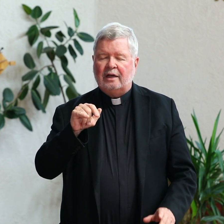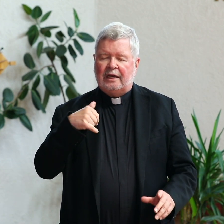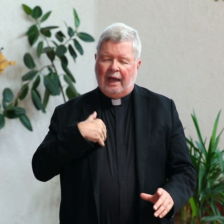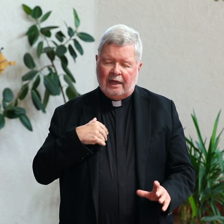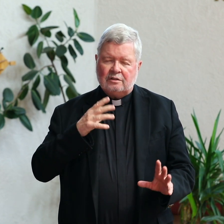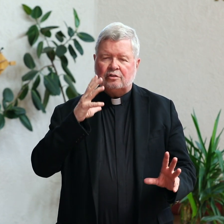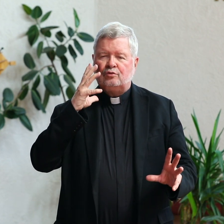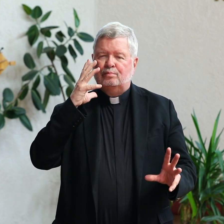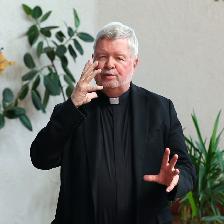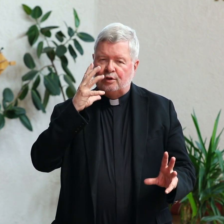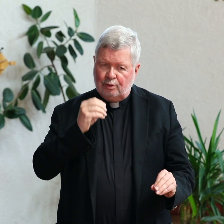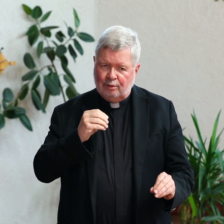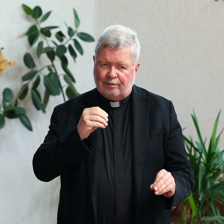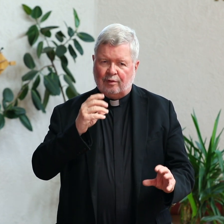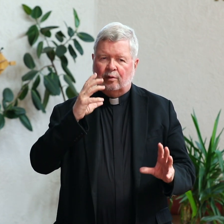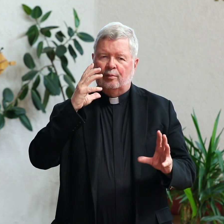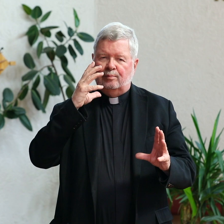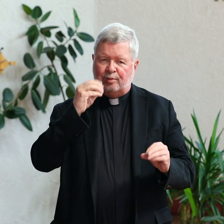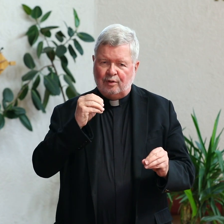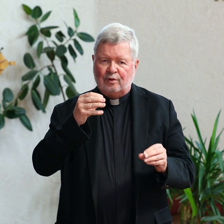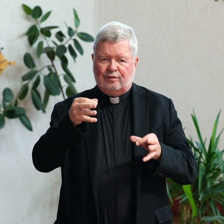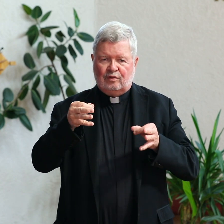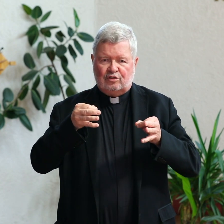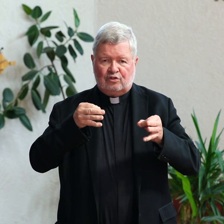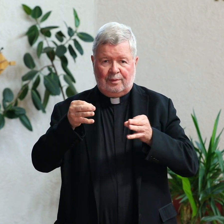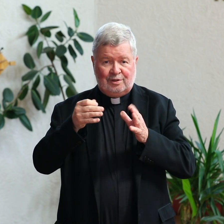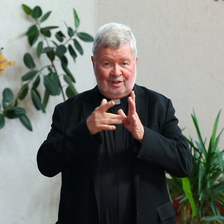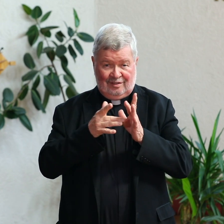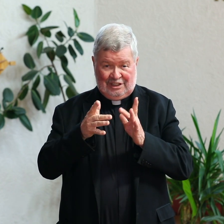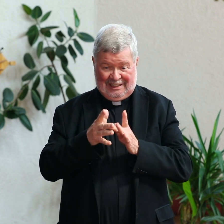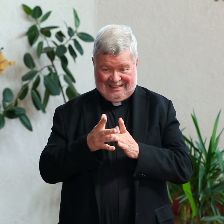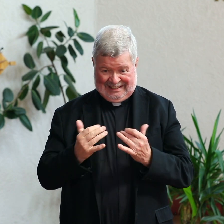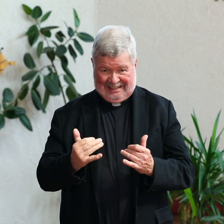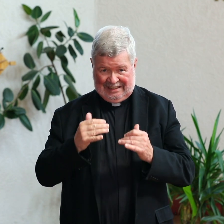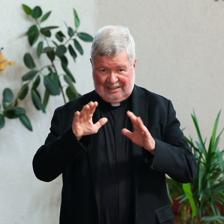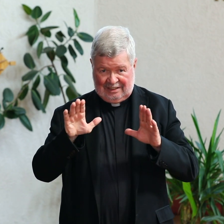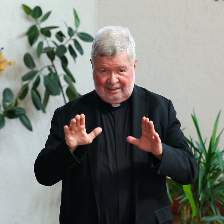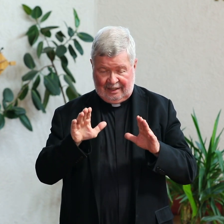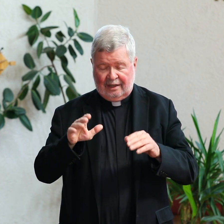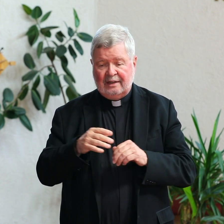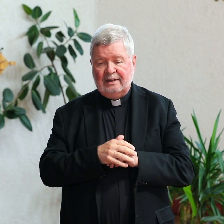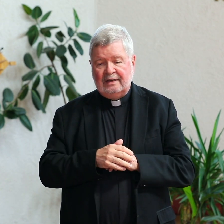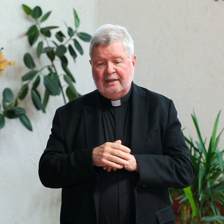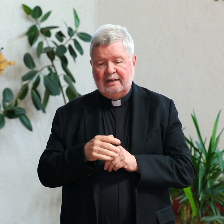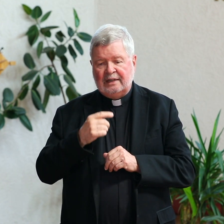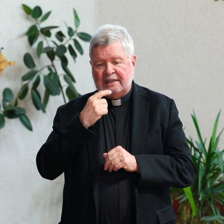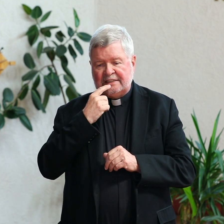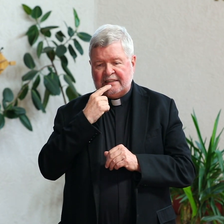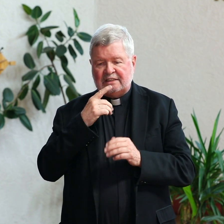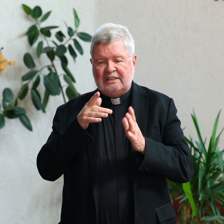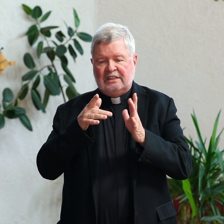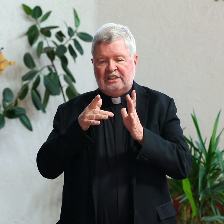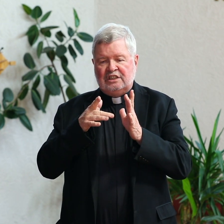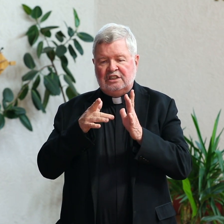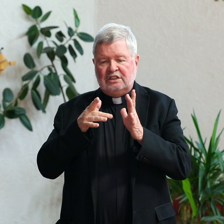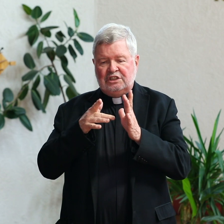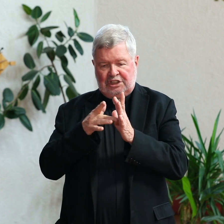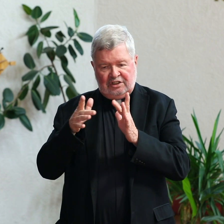he has this beautiful, beautiful description of Jesus this Sunday. He says, Jesus